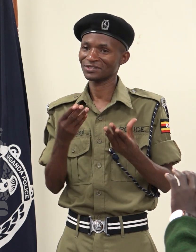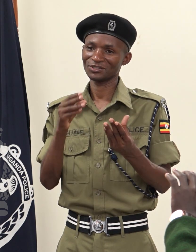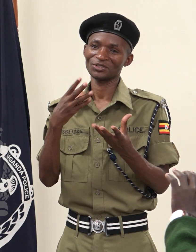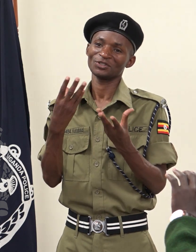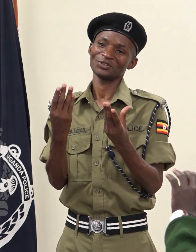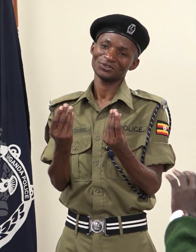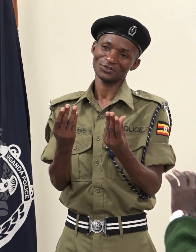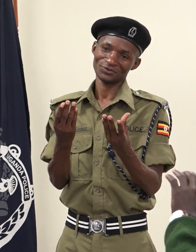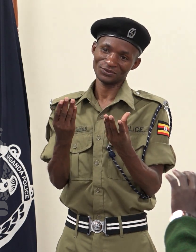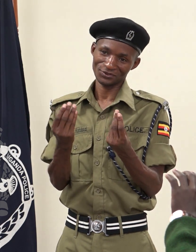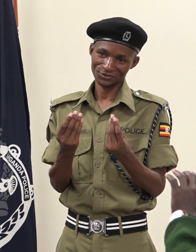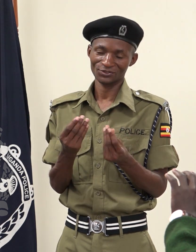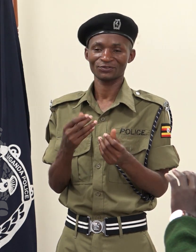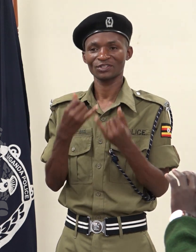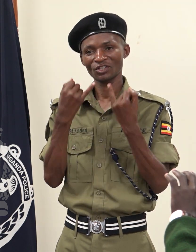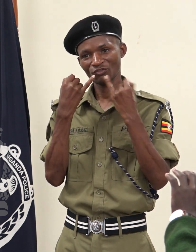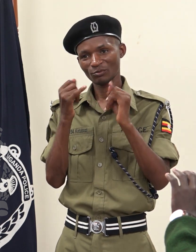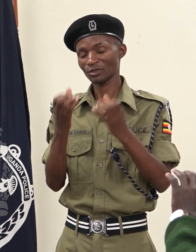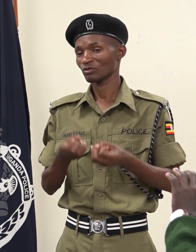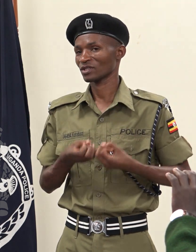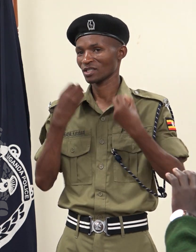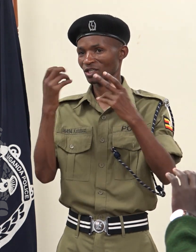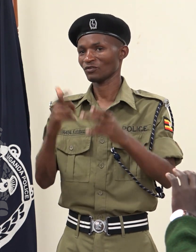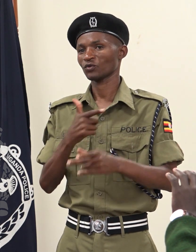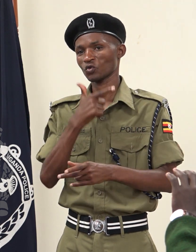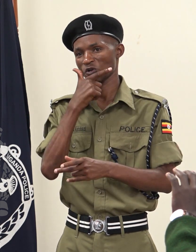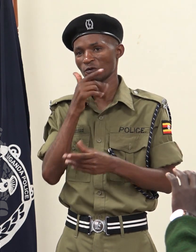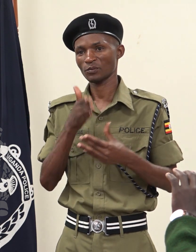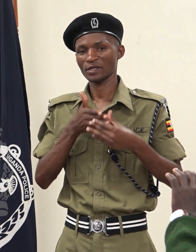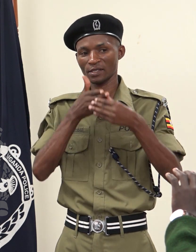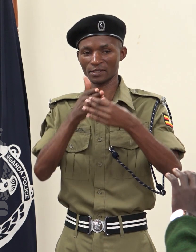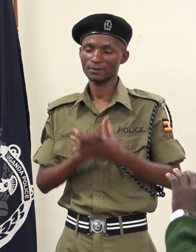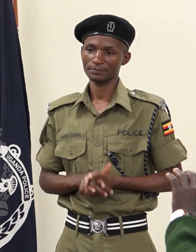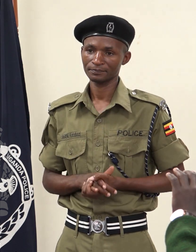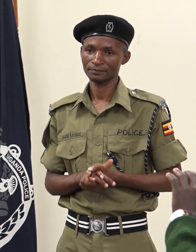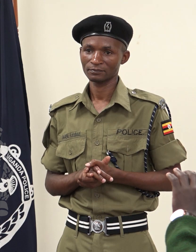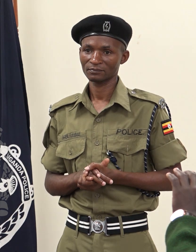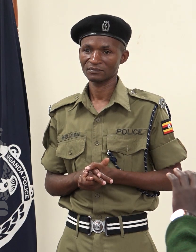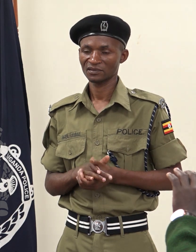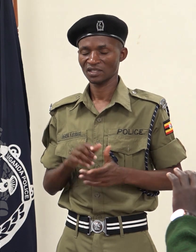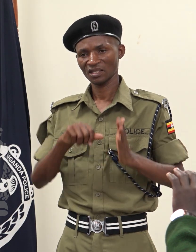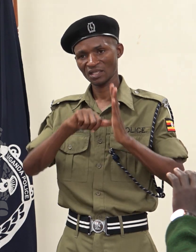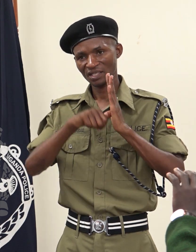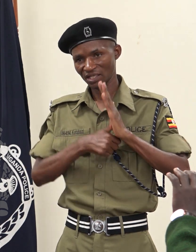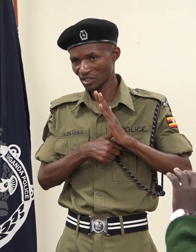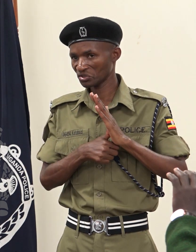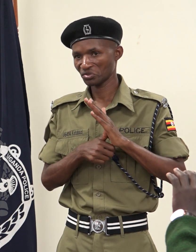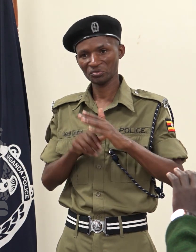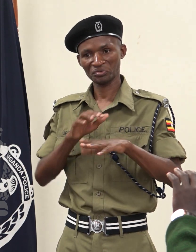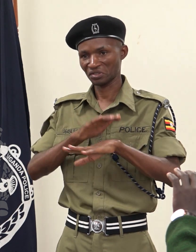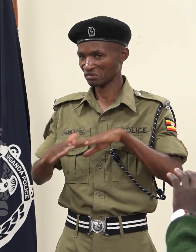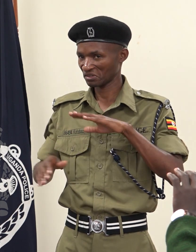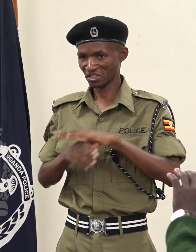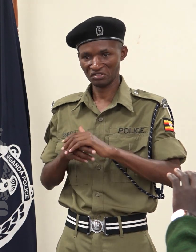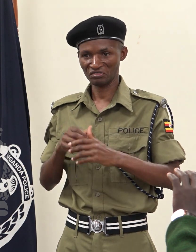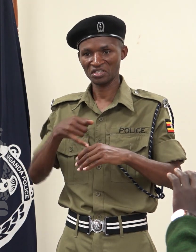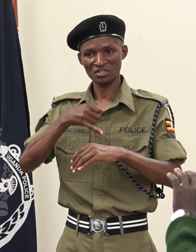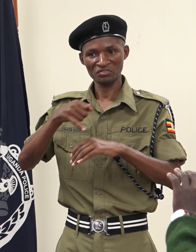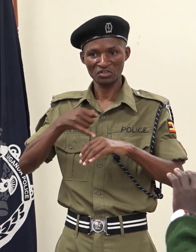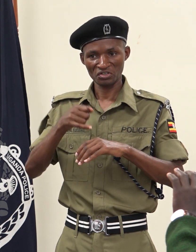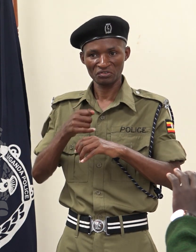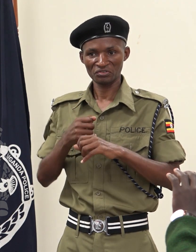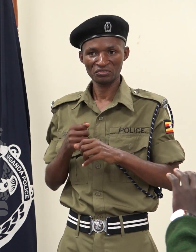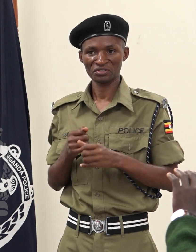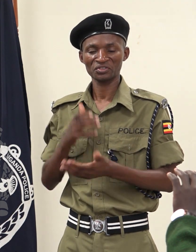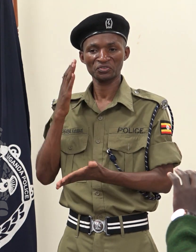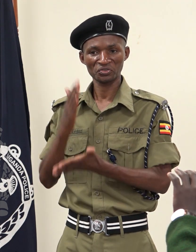we've given to the NUP leadership. This is not anything to do with a crackdown on political activities,